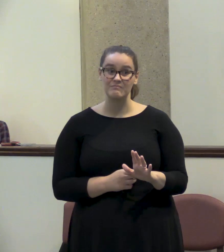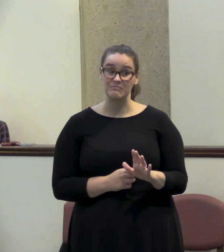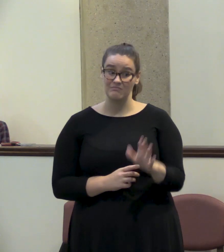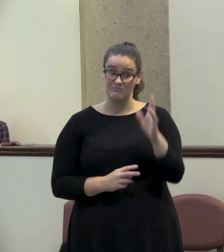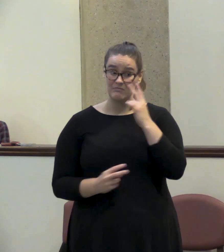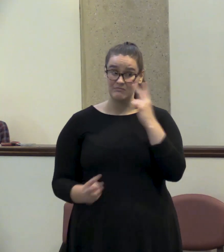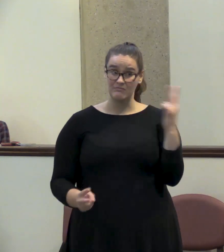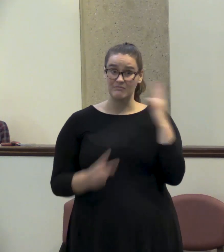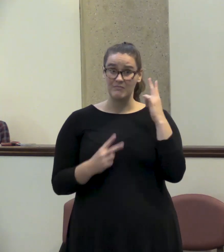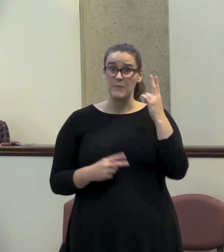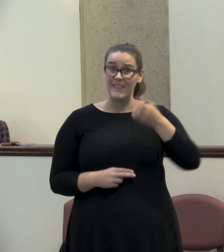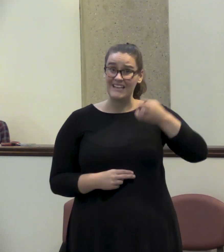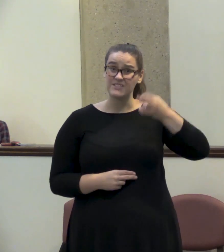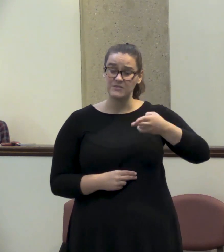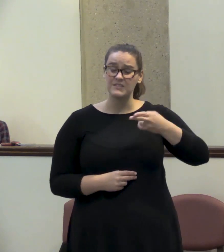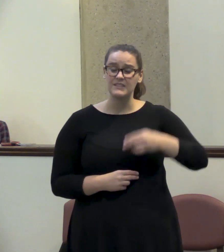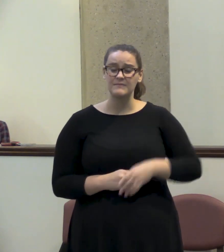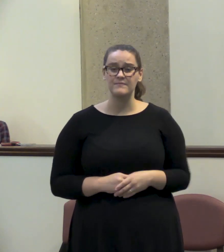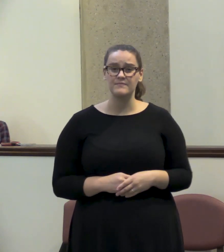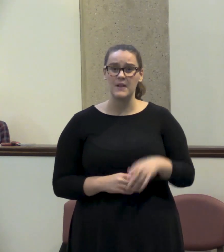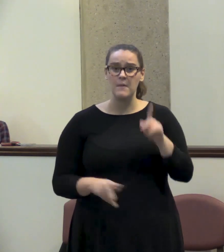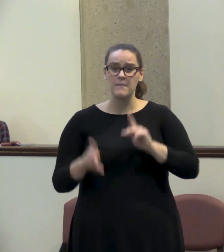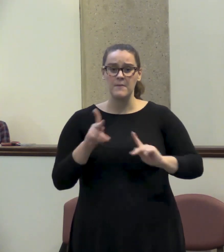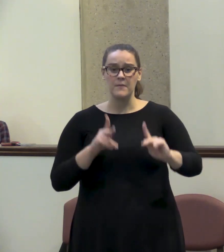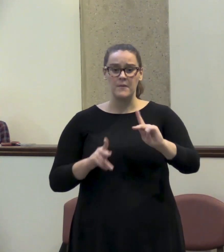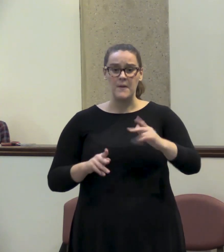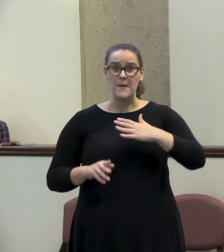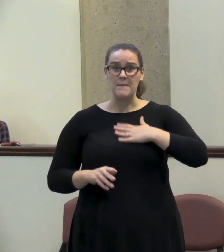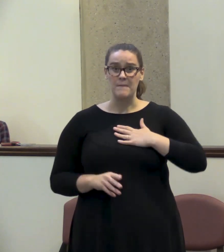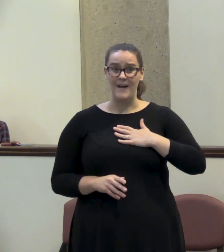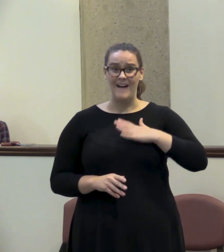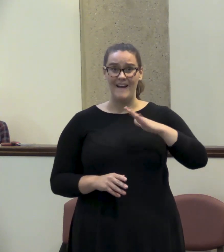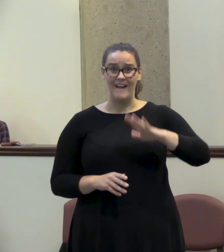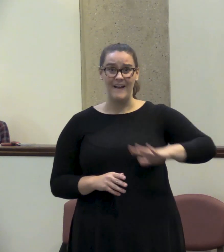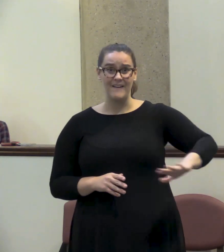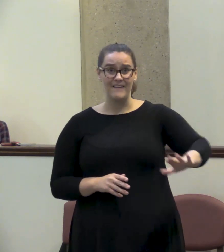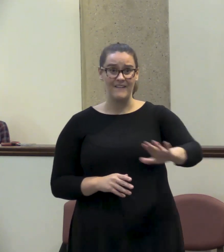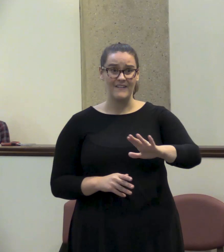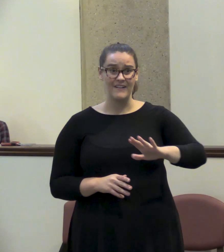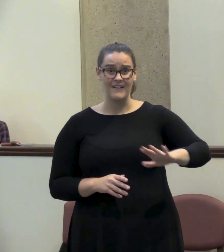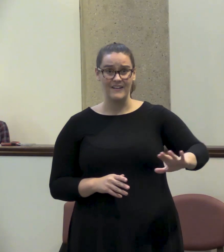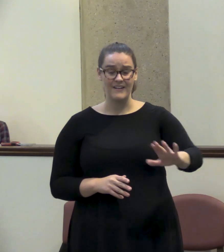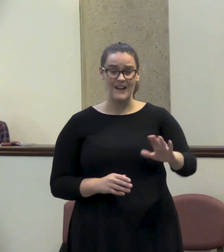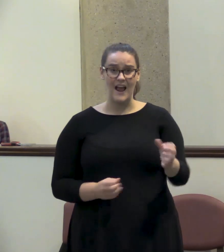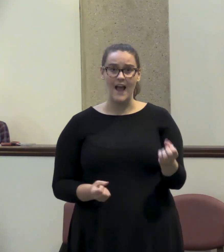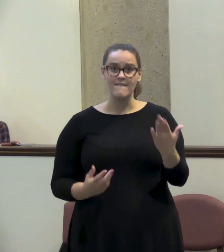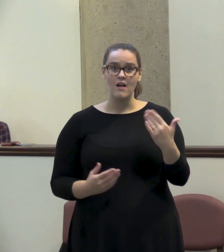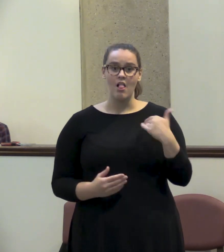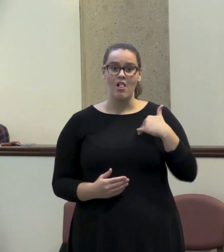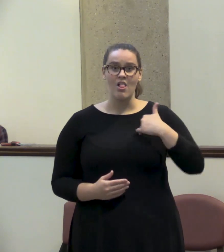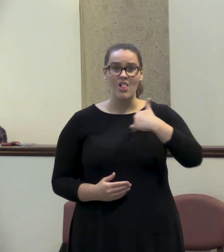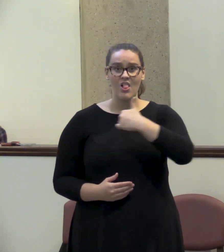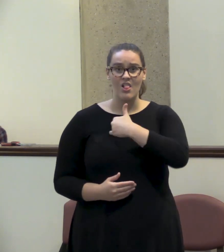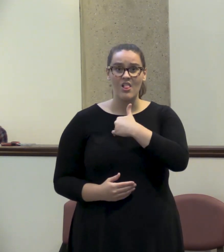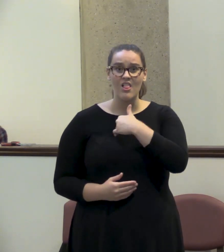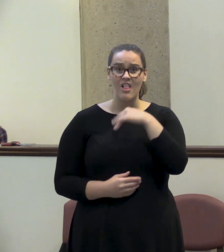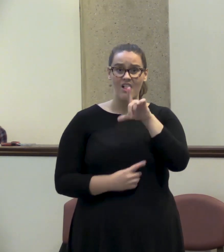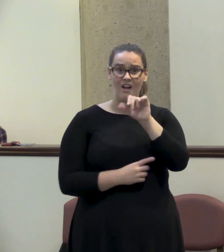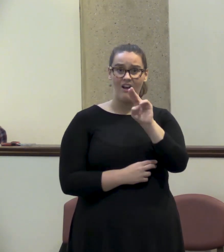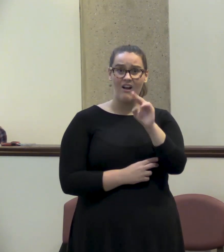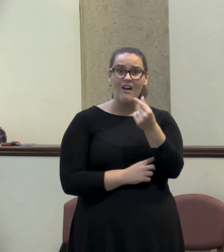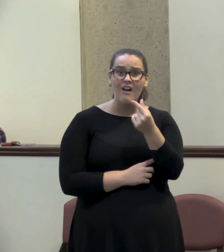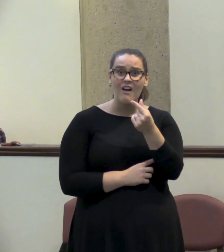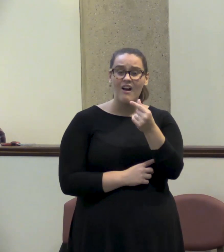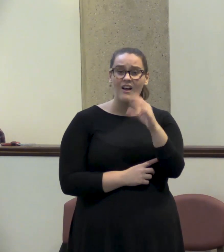earlier. People in my neighborhood are forced to deal with high rates of lung cancer. I've lost so many neighbors